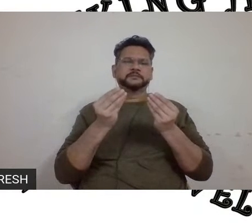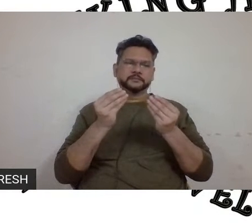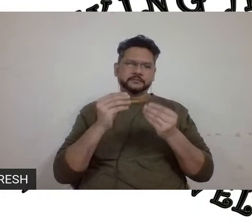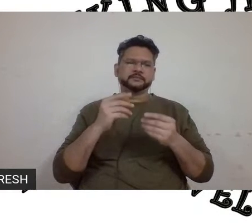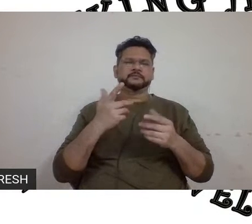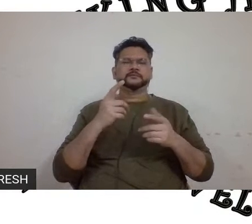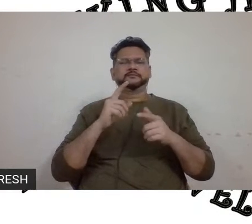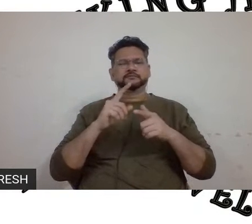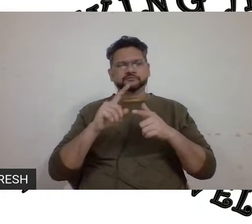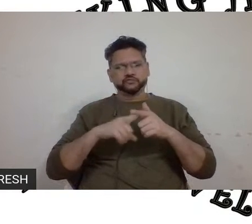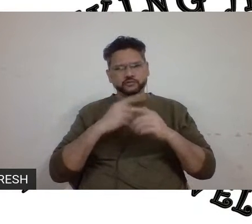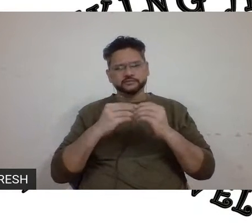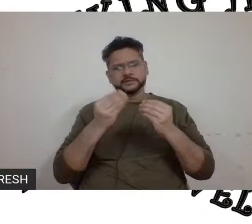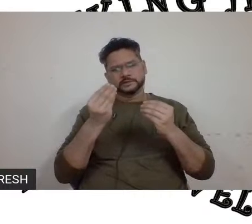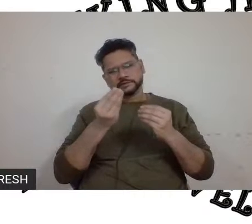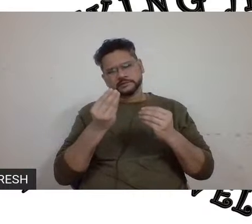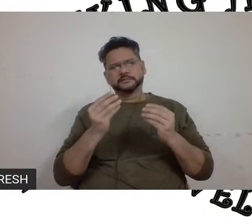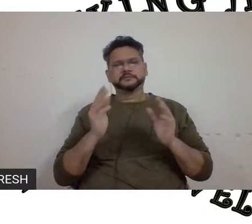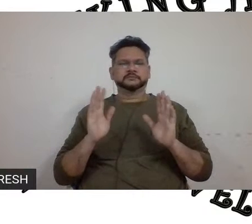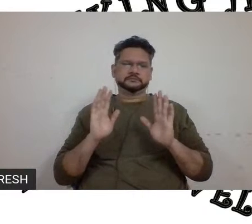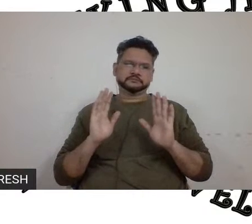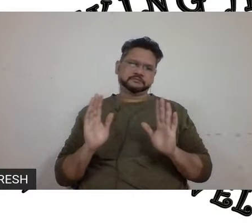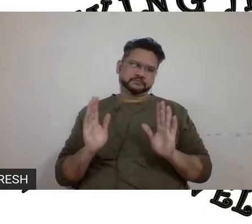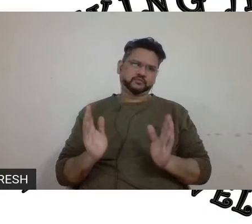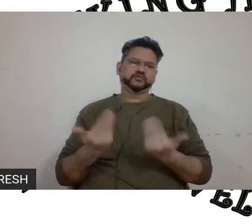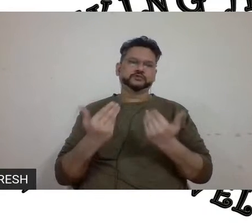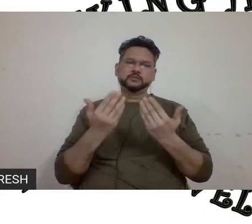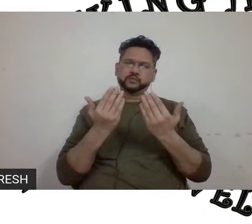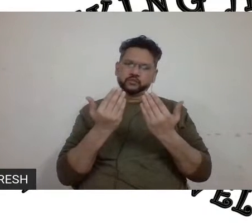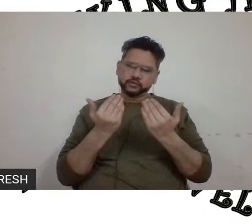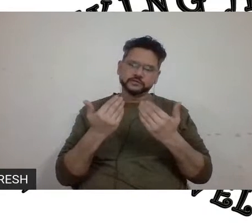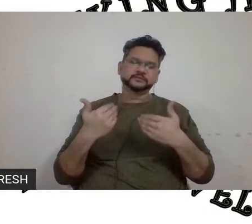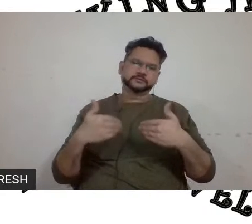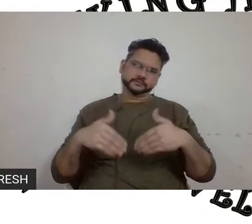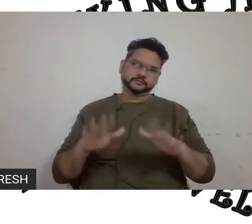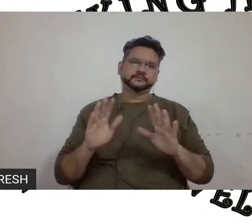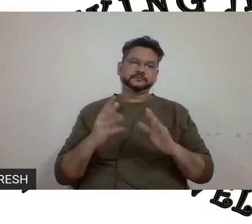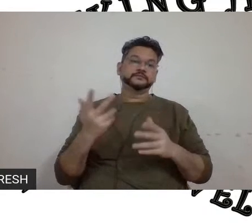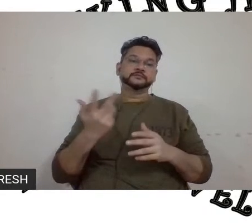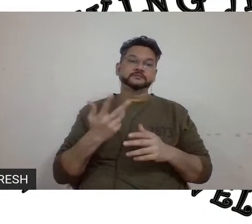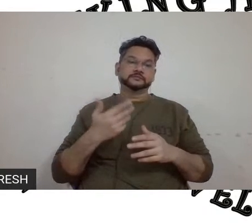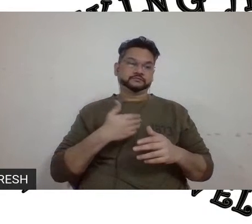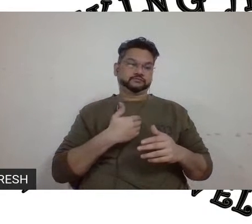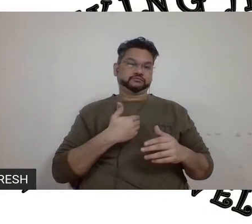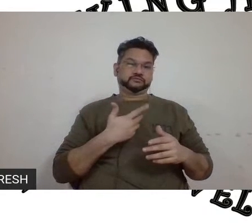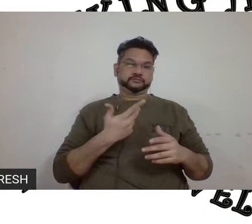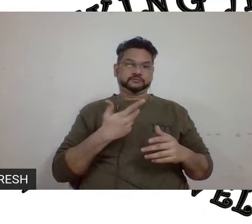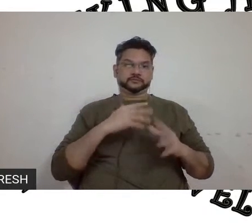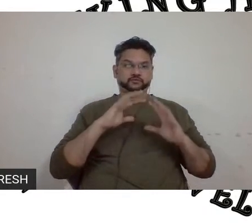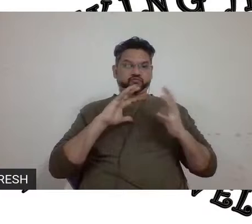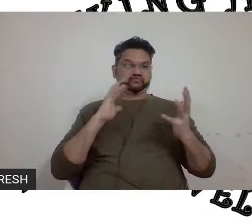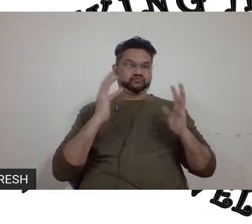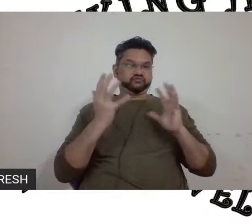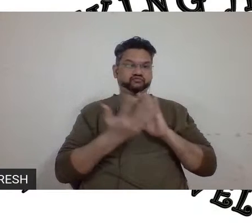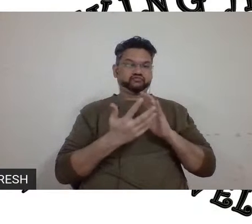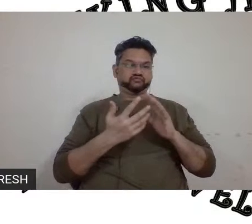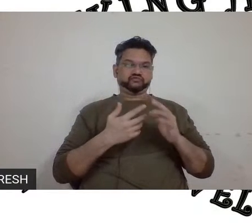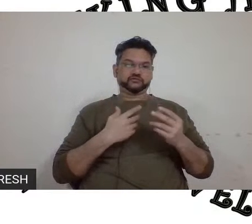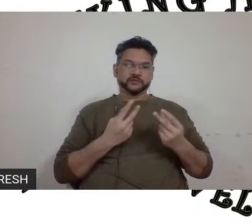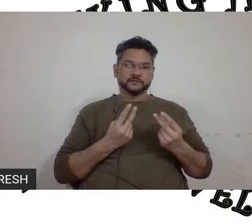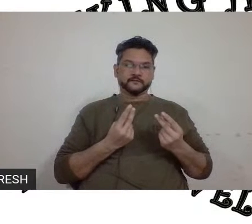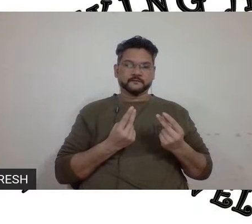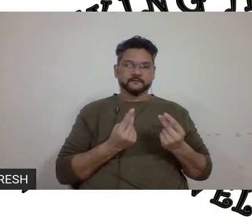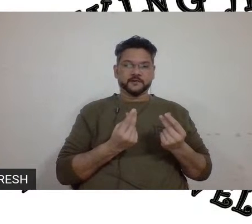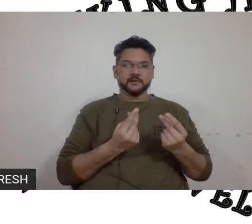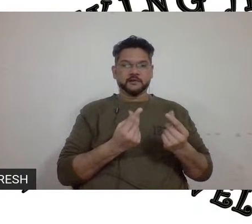because at what space, at what pace we are moving right now, it will take another